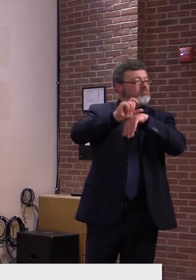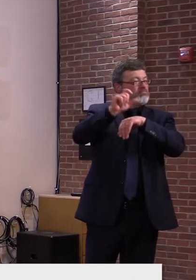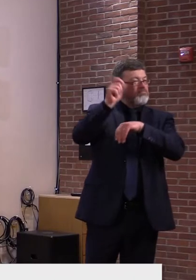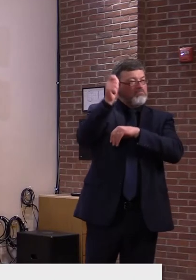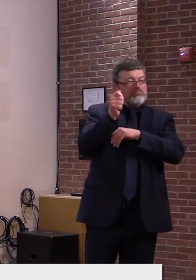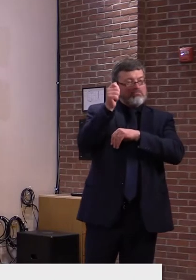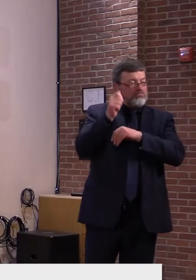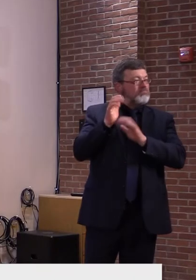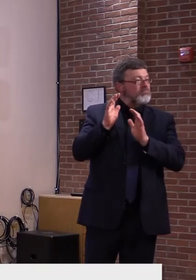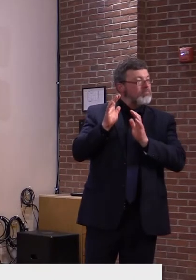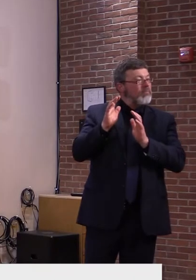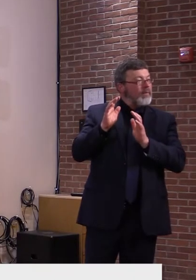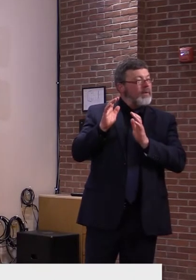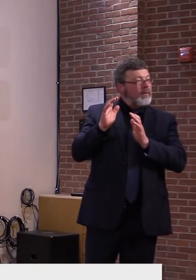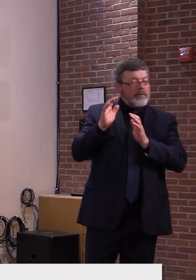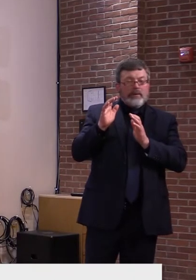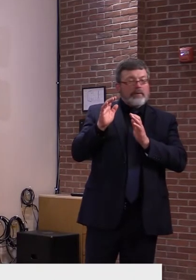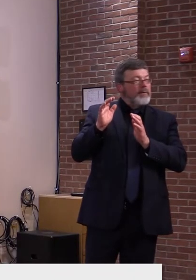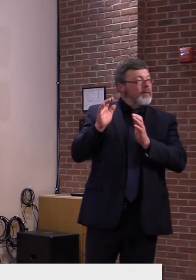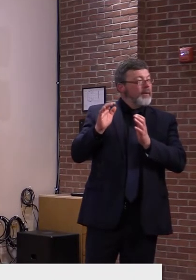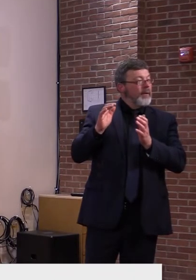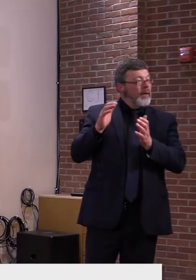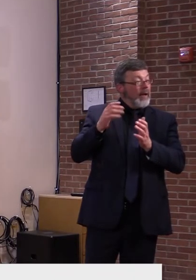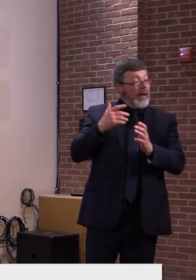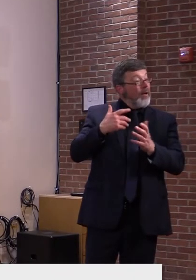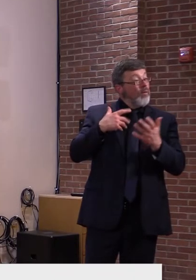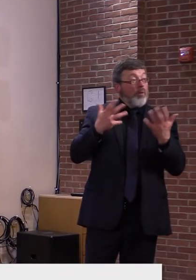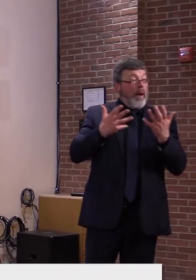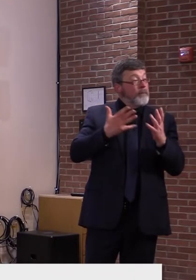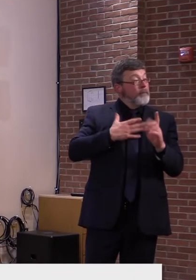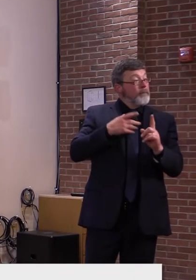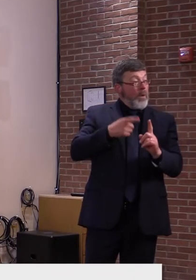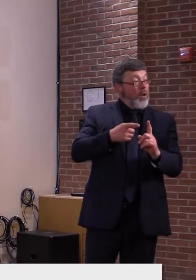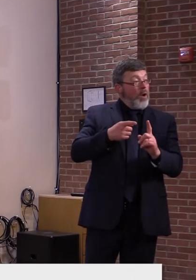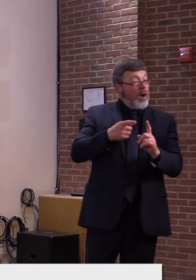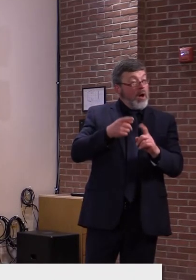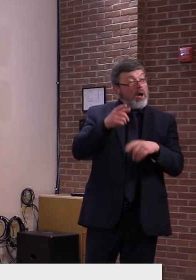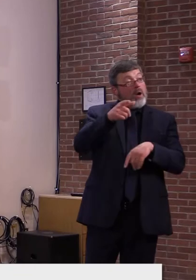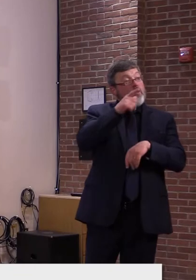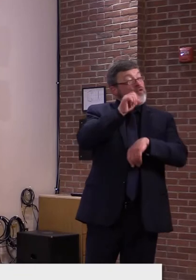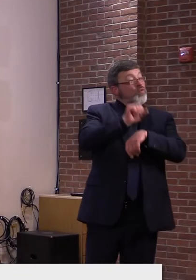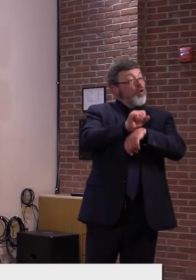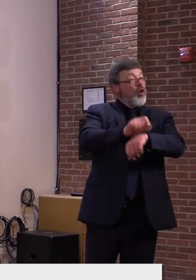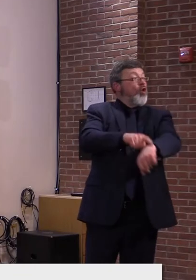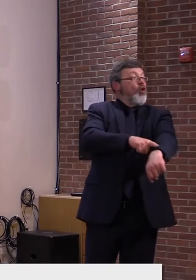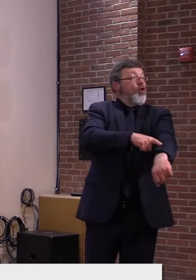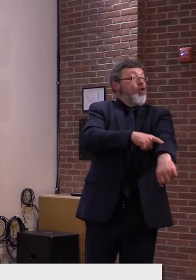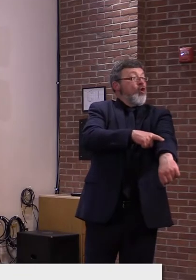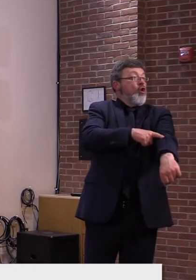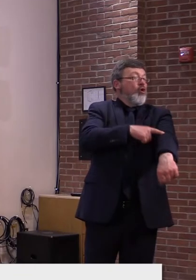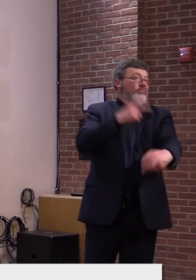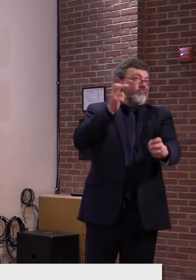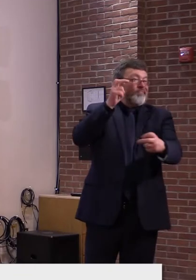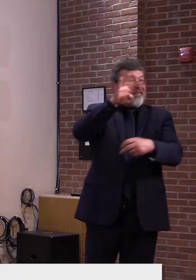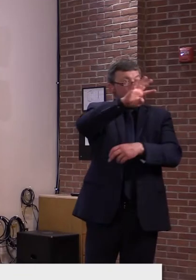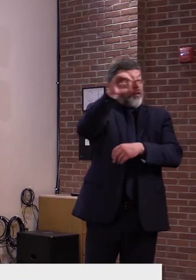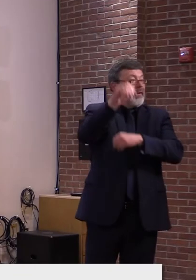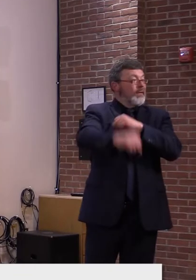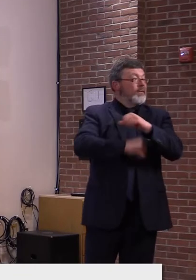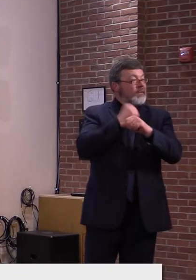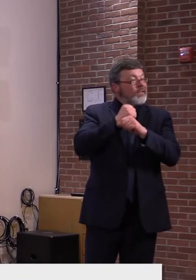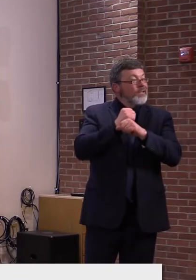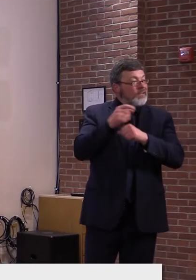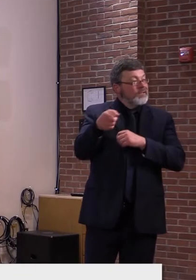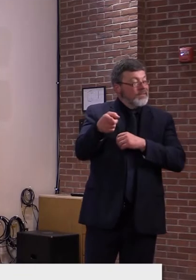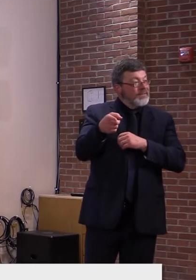but the bottom line is people who work for some place for a long time, you know, that your 40-year state employees, then if they make